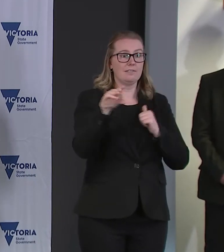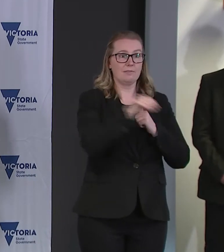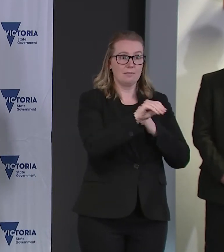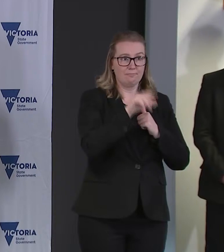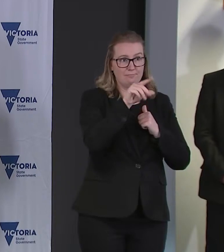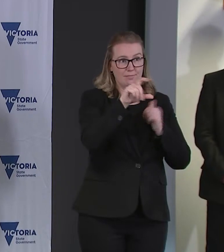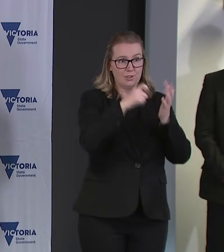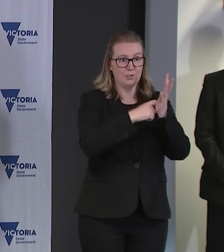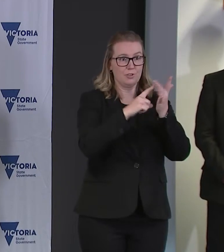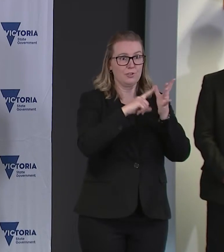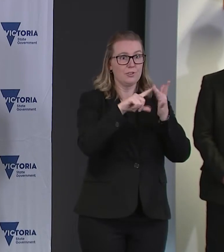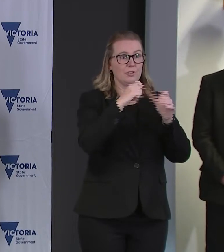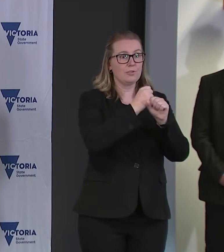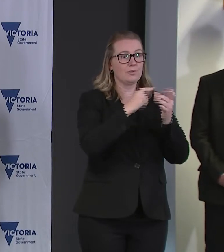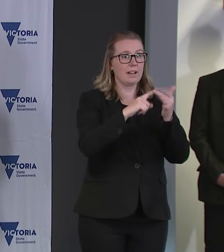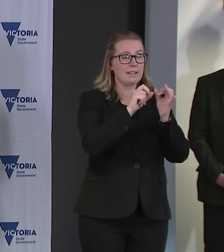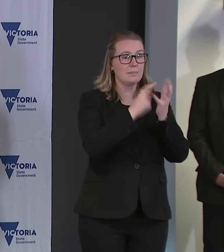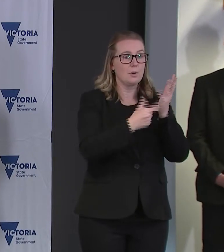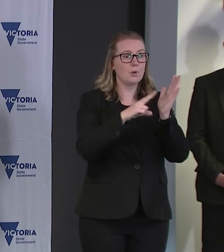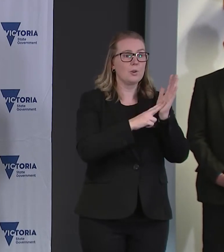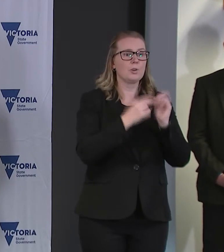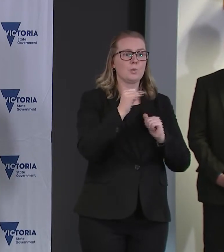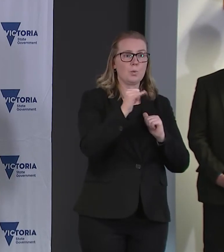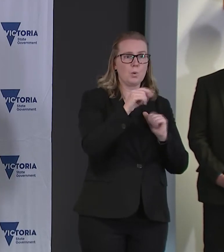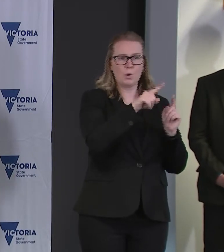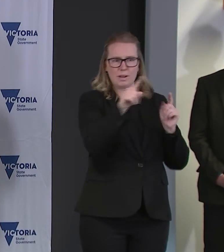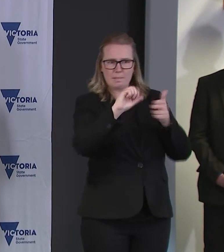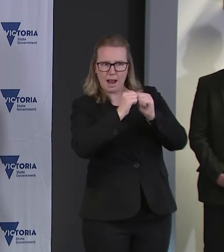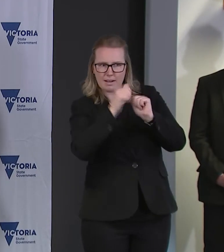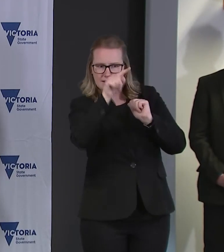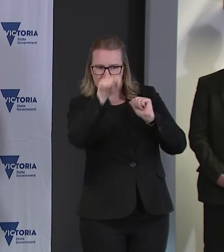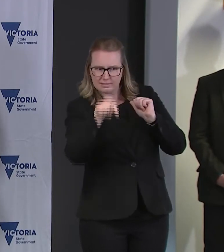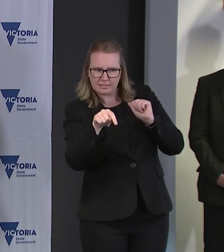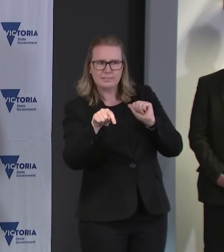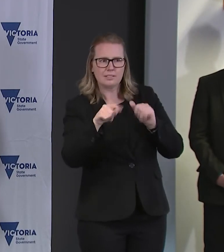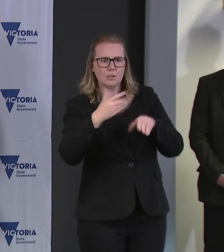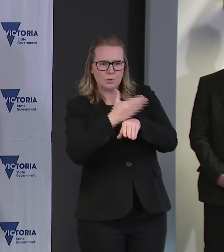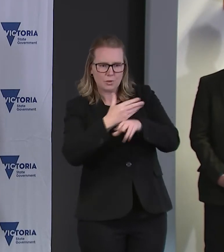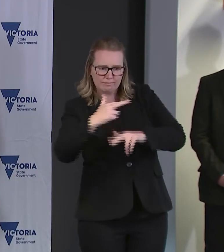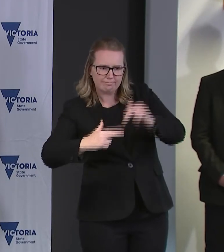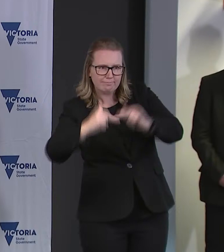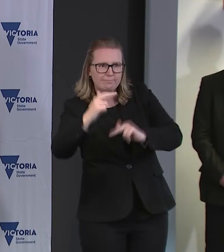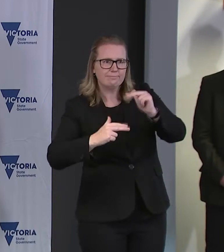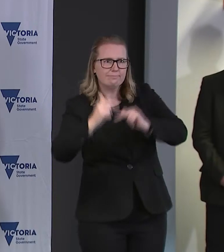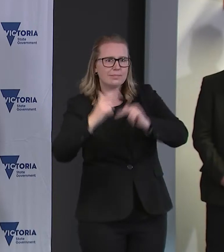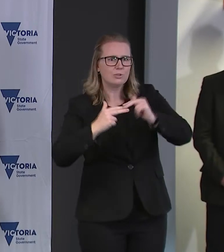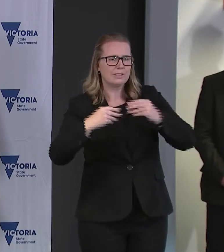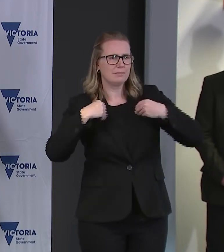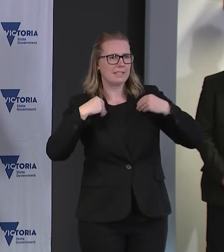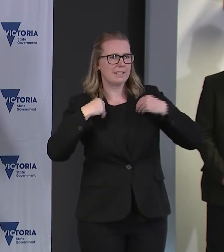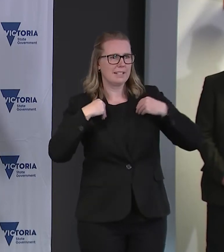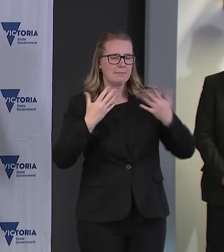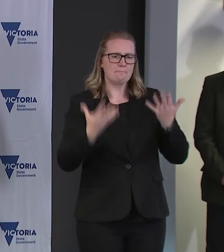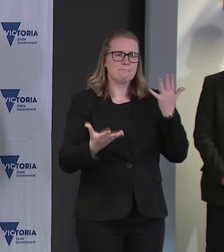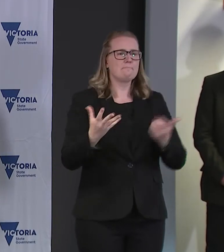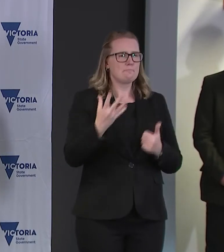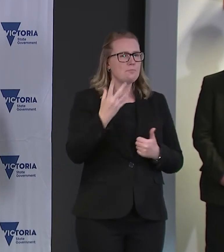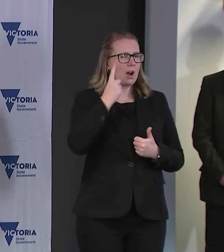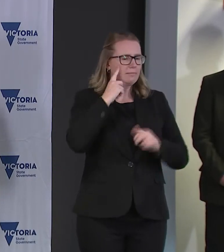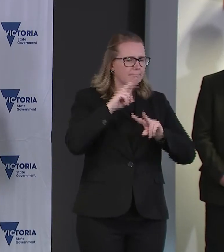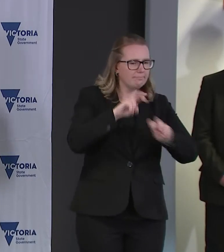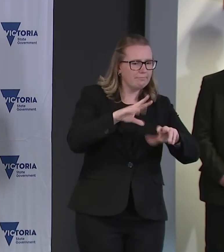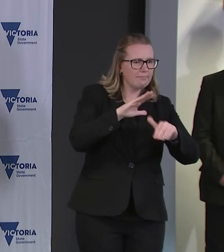who's associated with the construction site, it all comes down to how active are they in the community, and that's one of the reasons